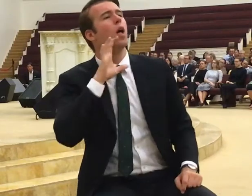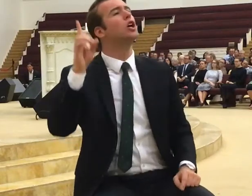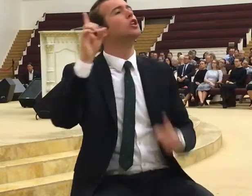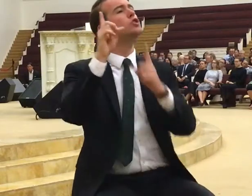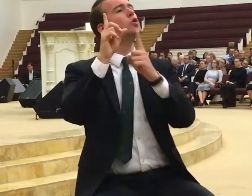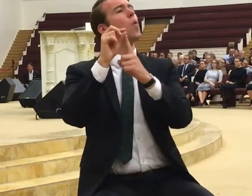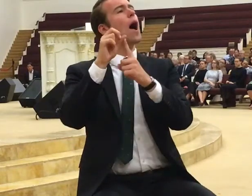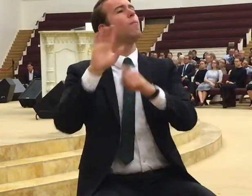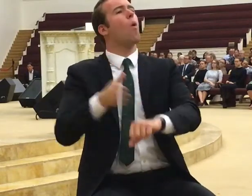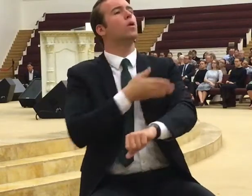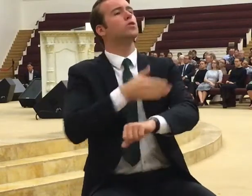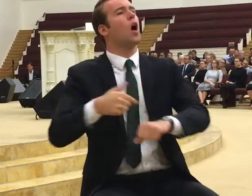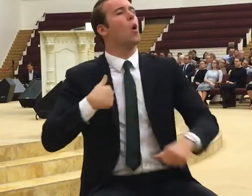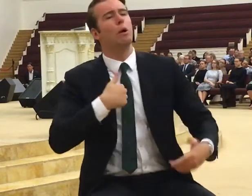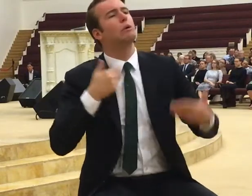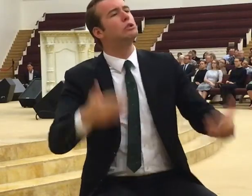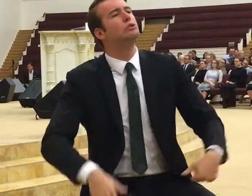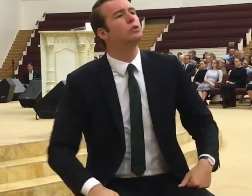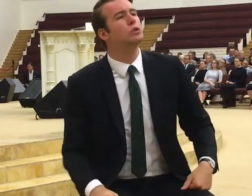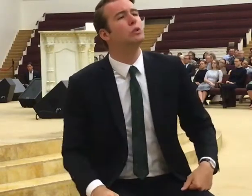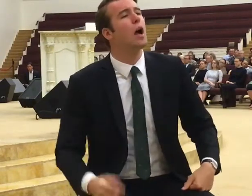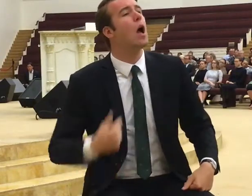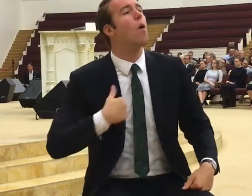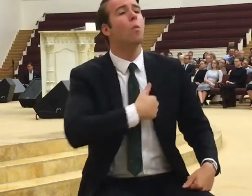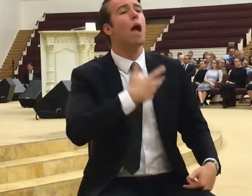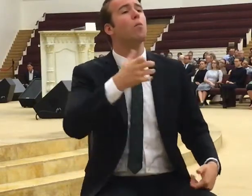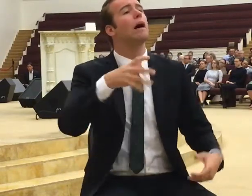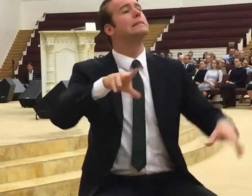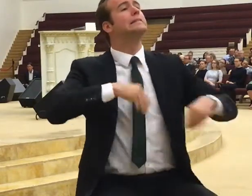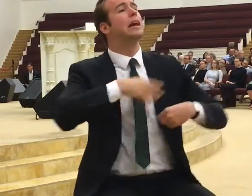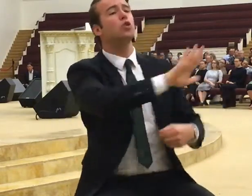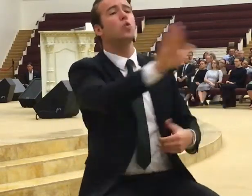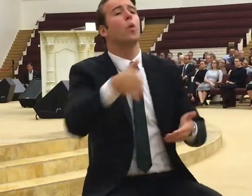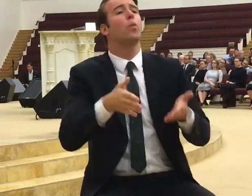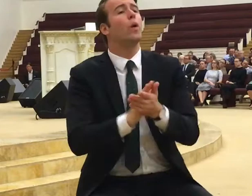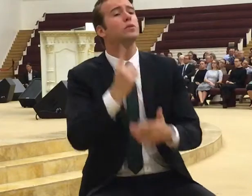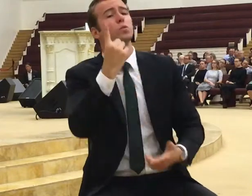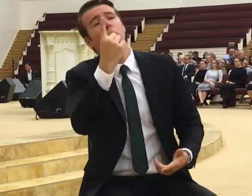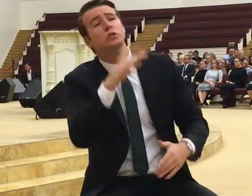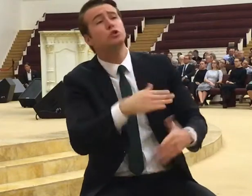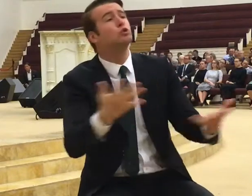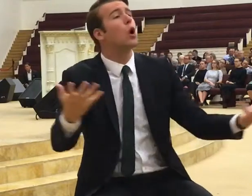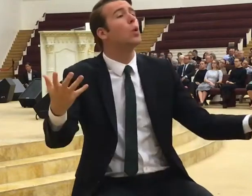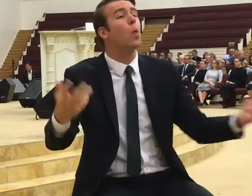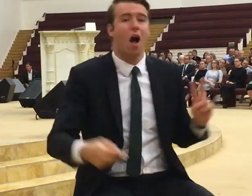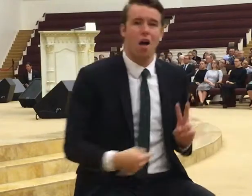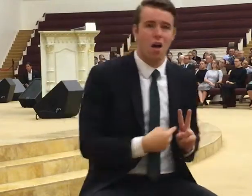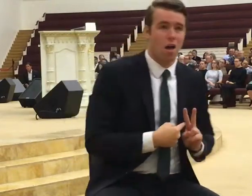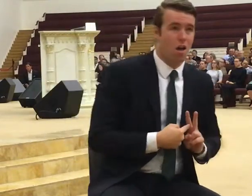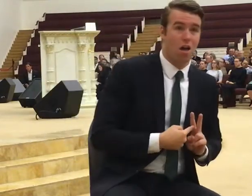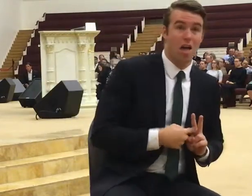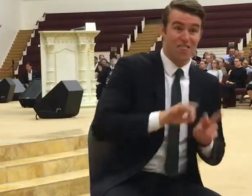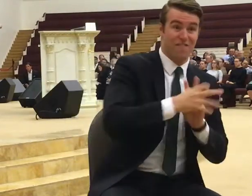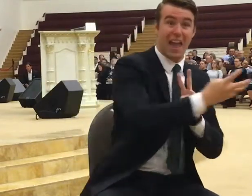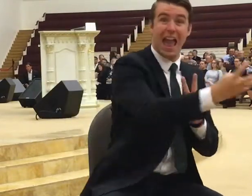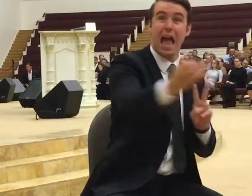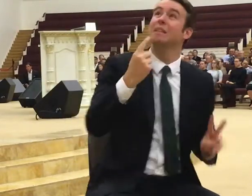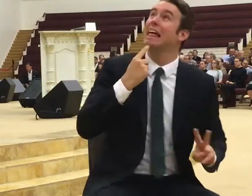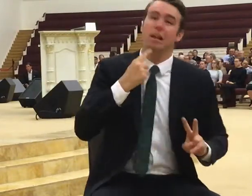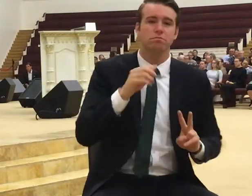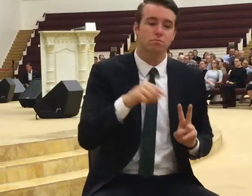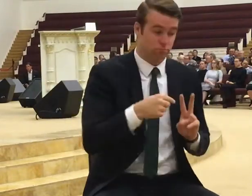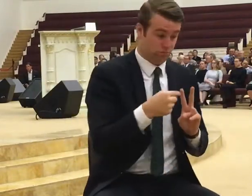more song. And we want to take a request. What song does anybody want to sing?" And before the family could say